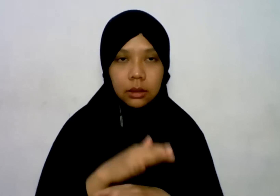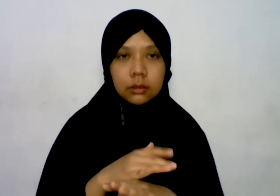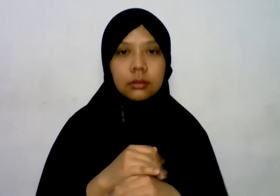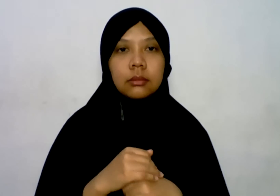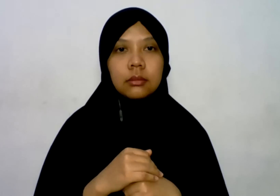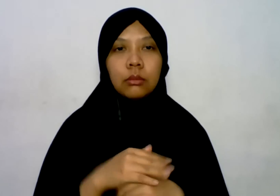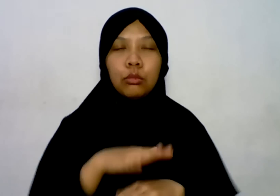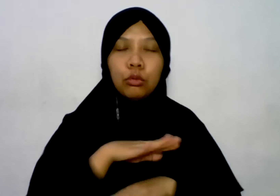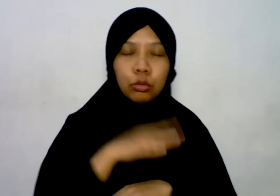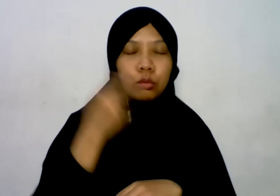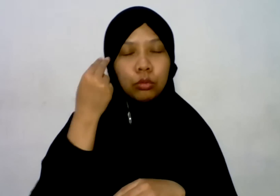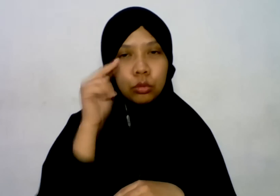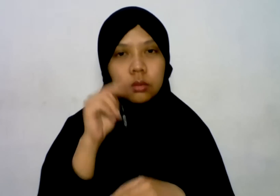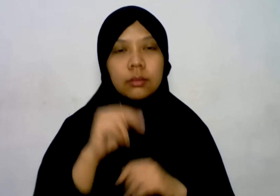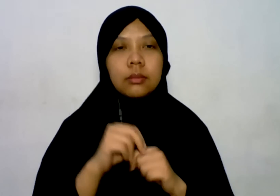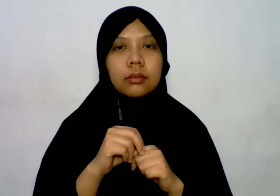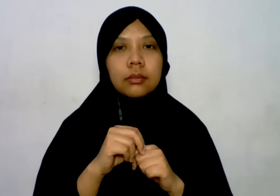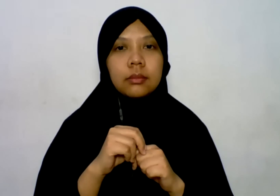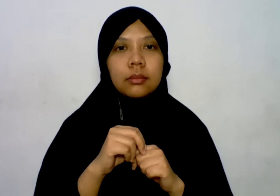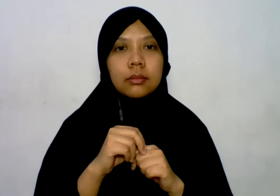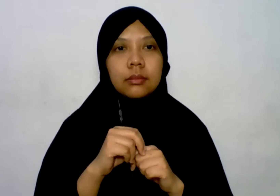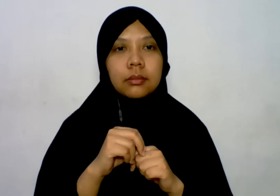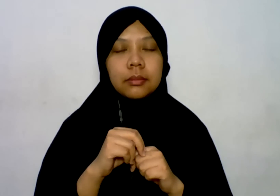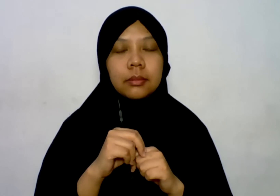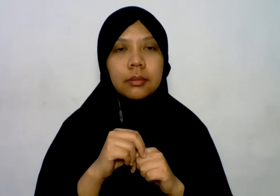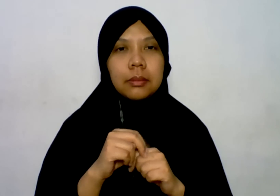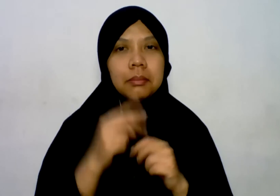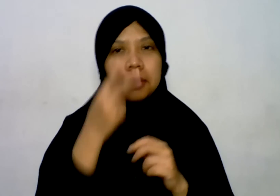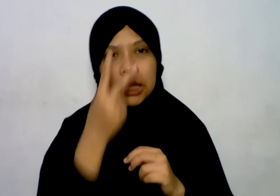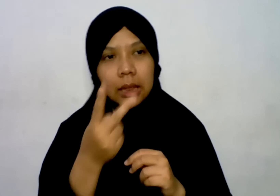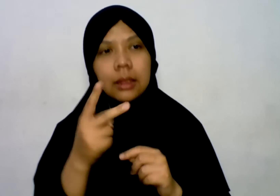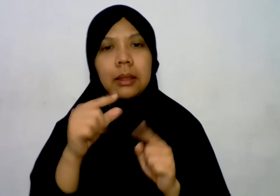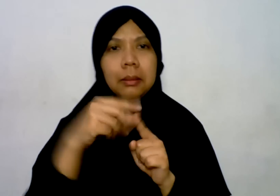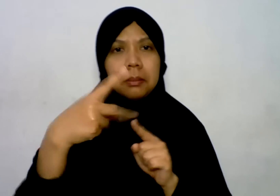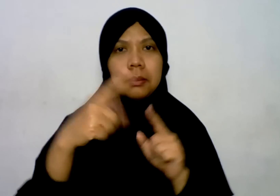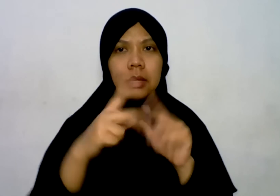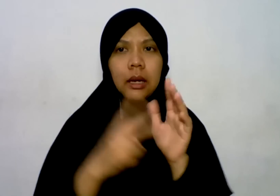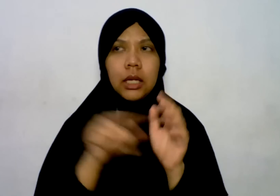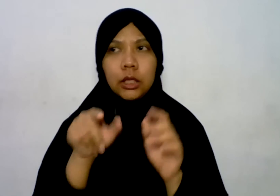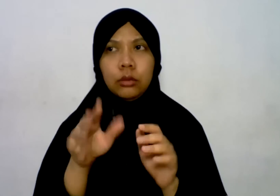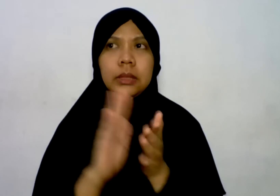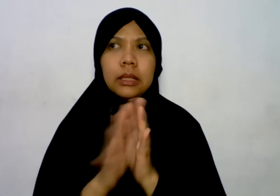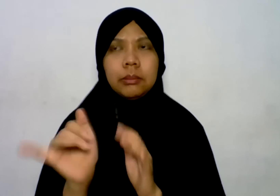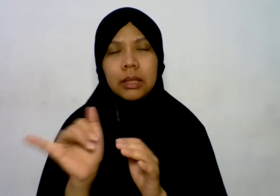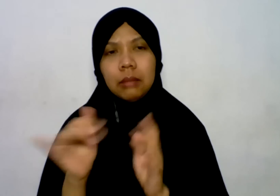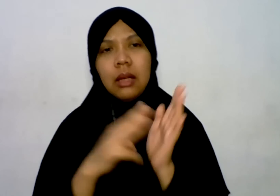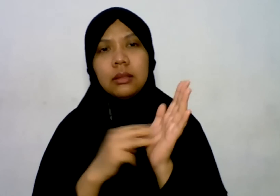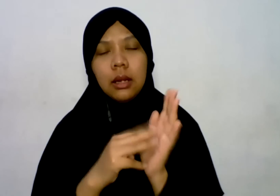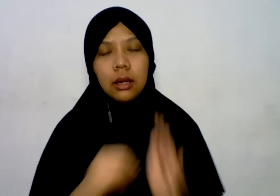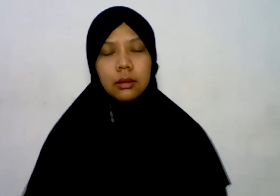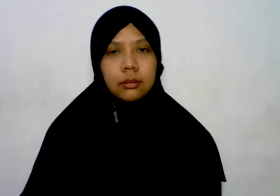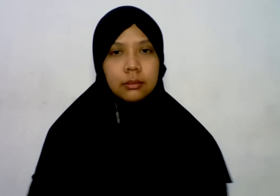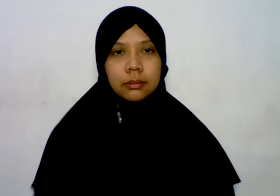to consider their role as inherently problematic. They have maintained the non-disabled, albeit dominant